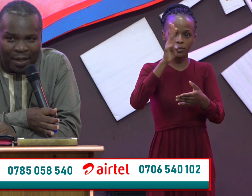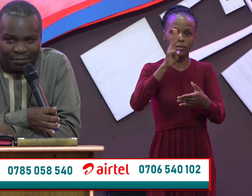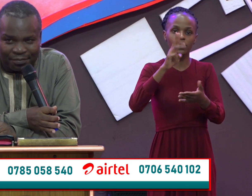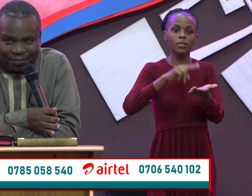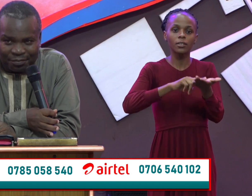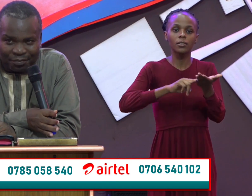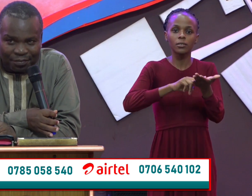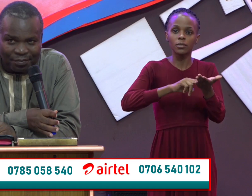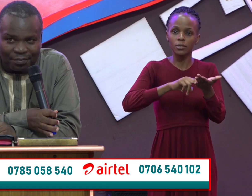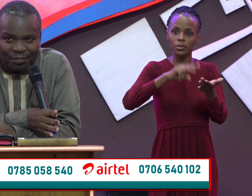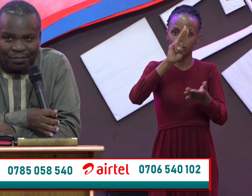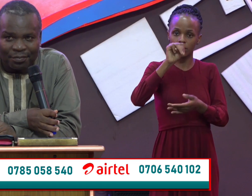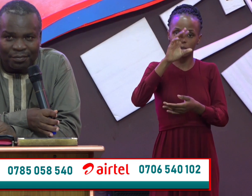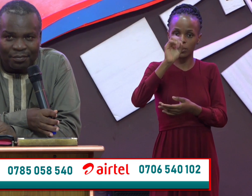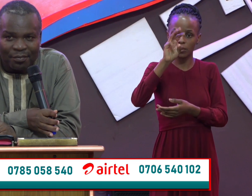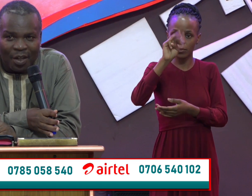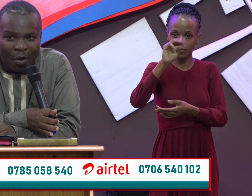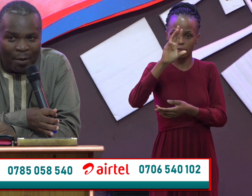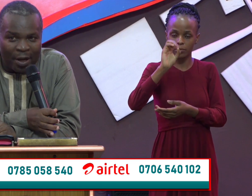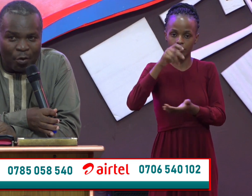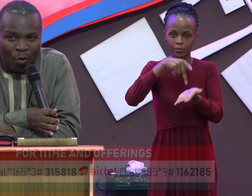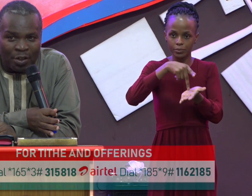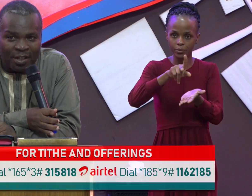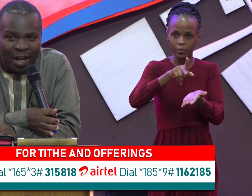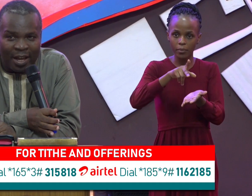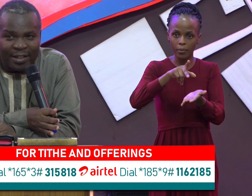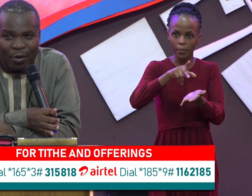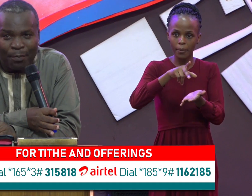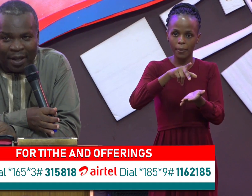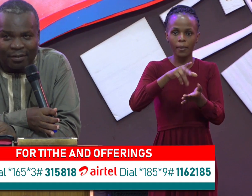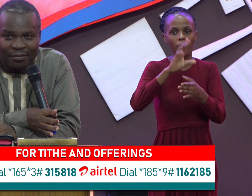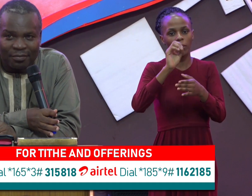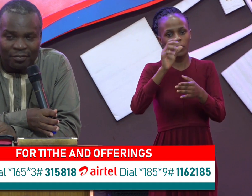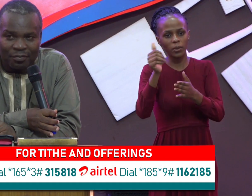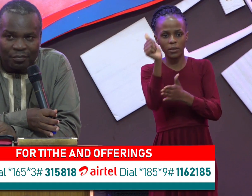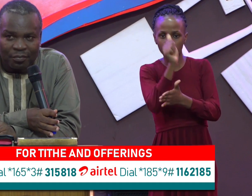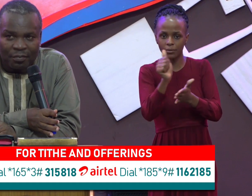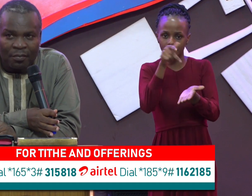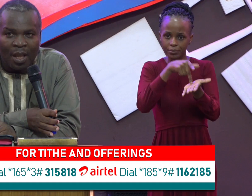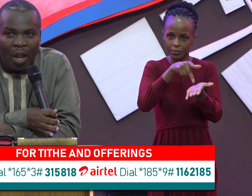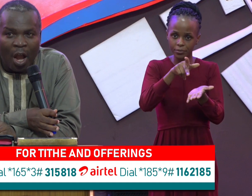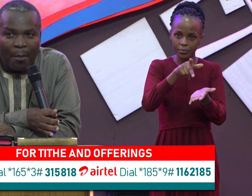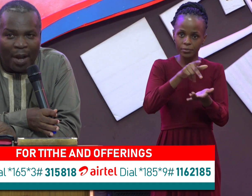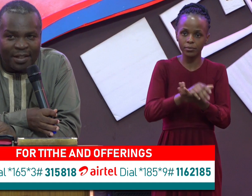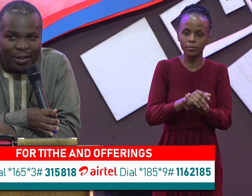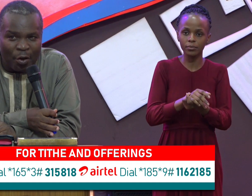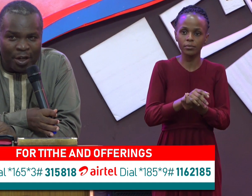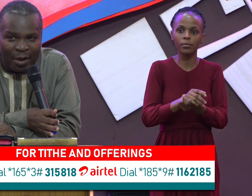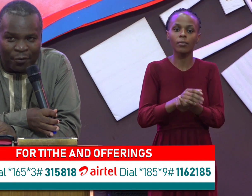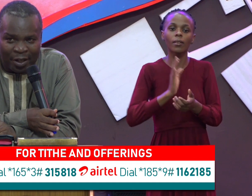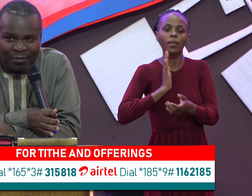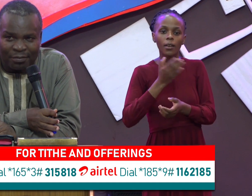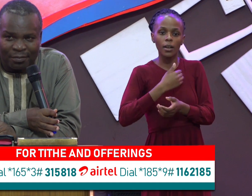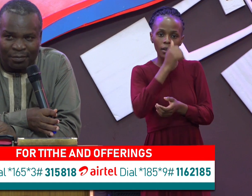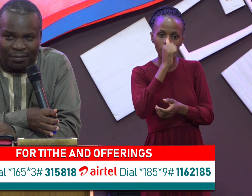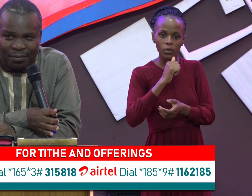momo pay. That those going to use Momo Pay. Oba bagenda okukozesa Airtel Pay. Oh, Airtel Pay. Merchant code